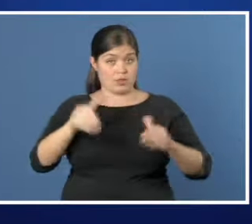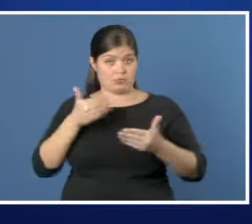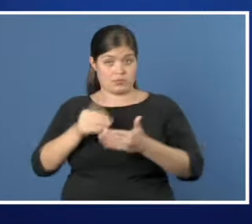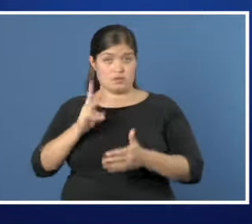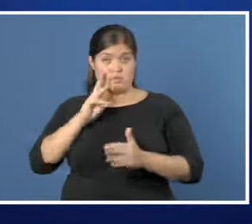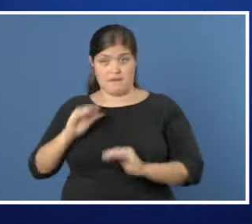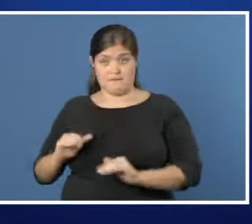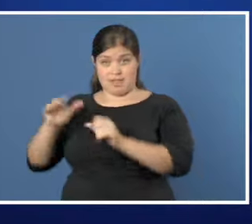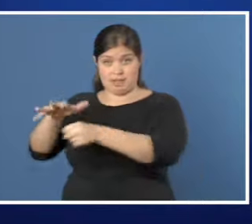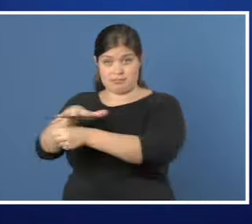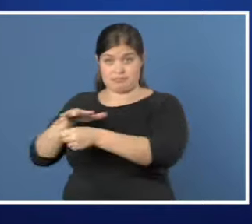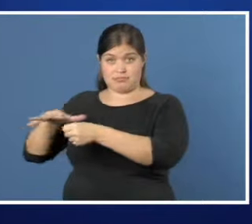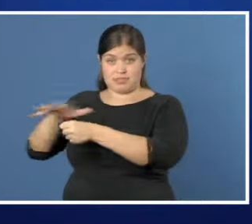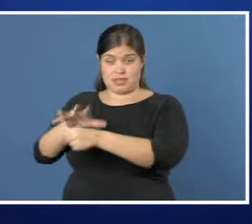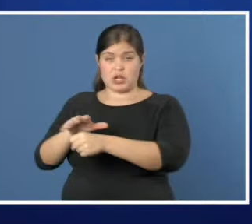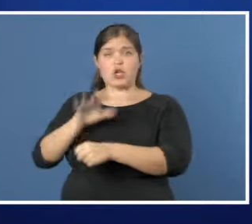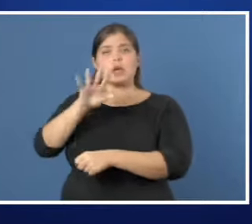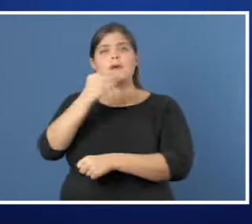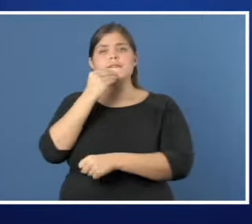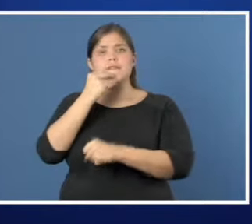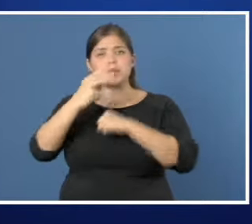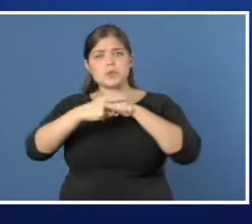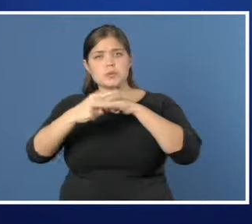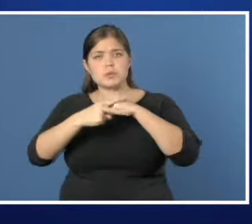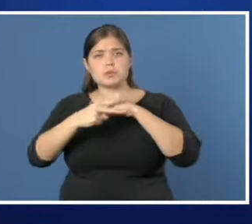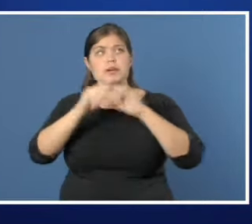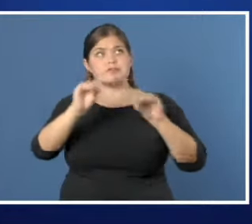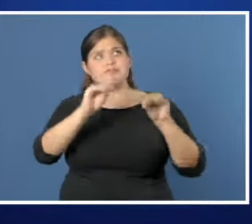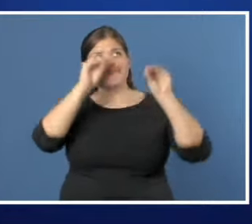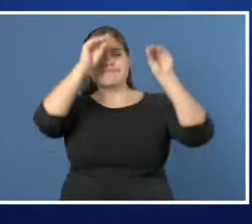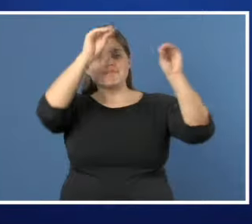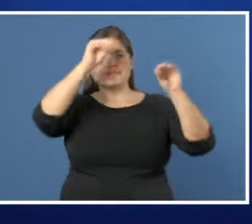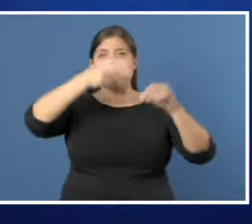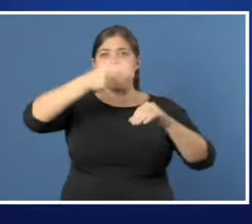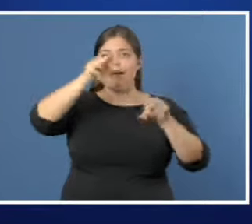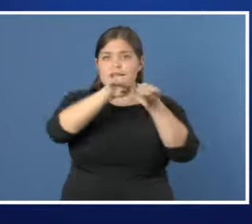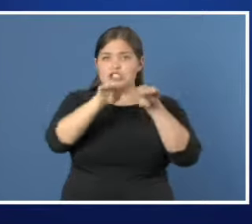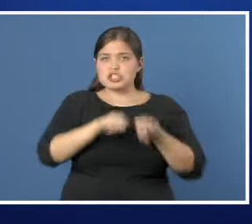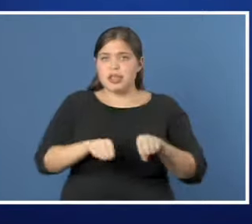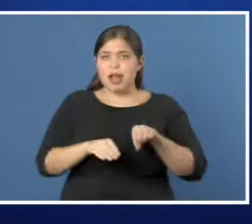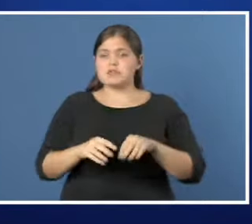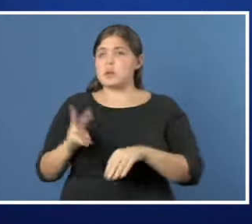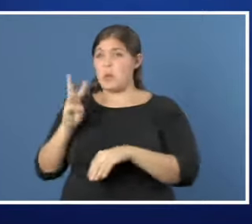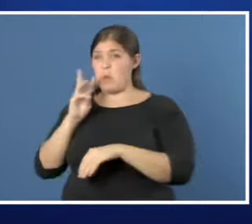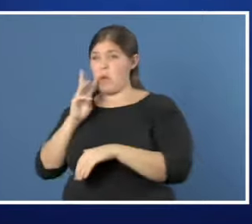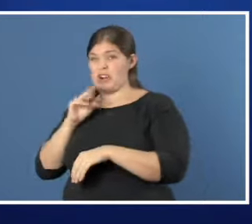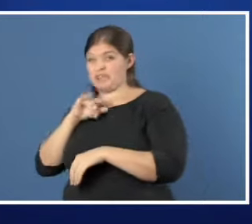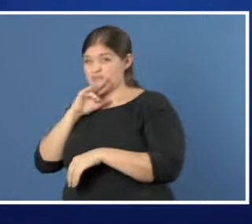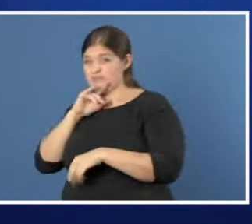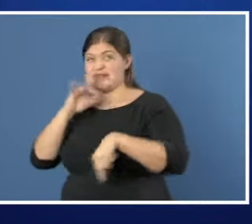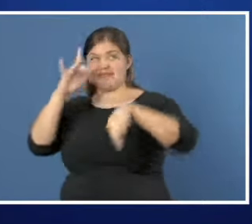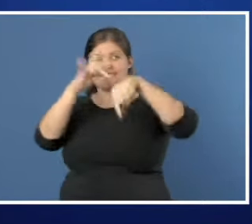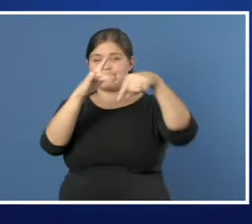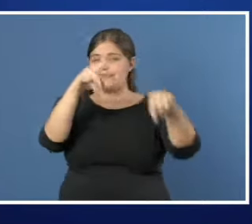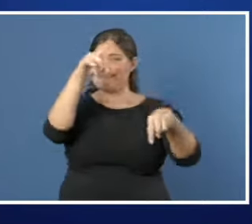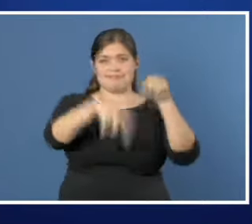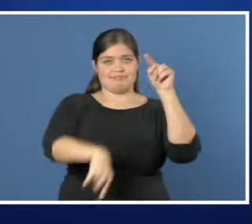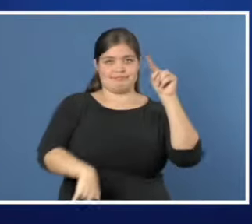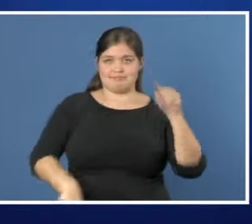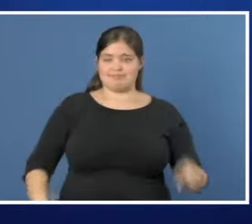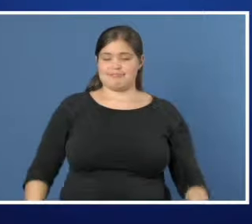you live in a location that could be affected by a flood, plan your food storage on shelves that will be safely out of